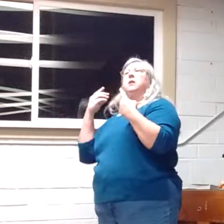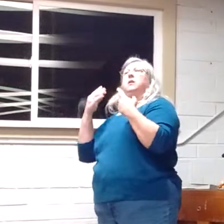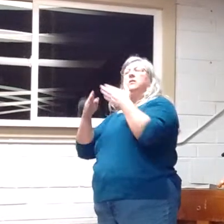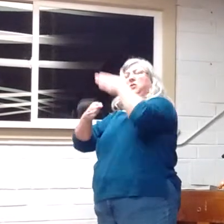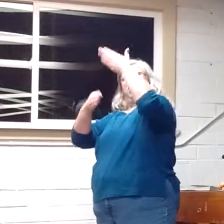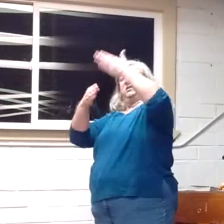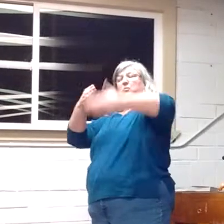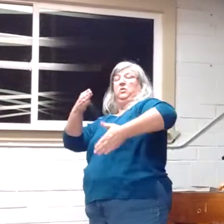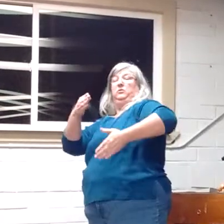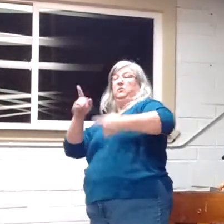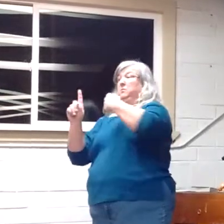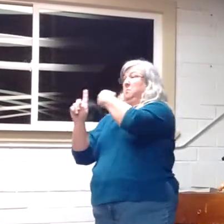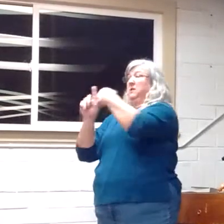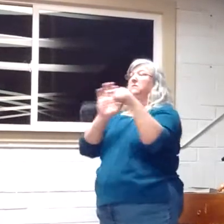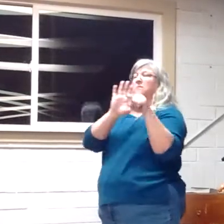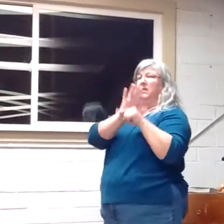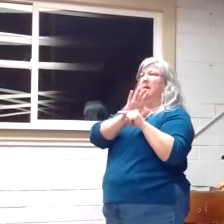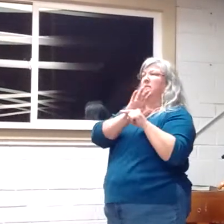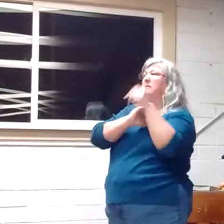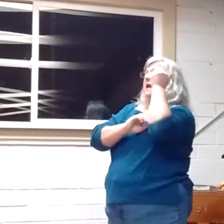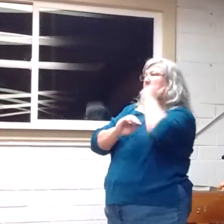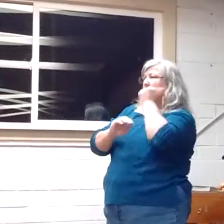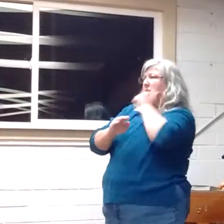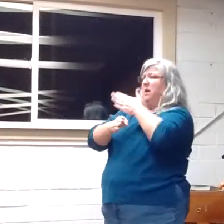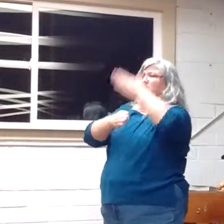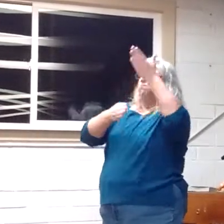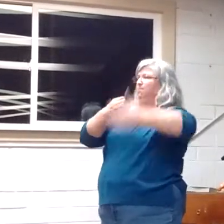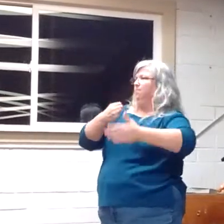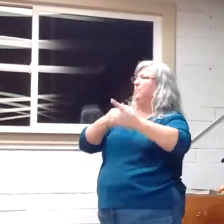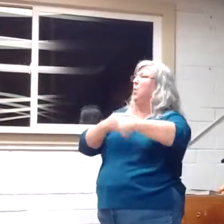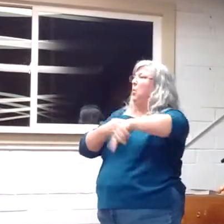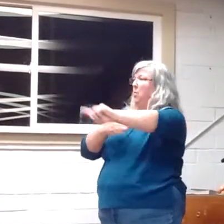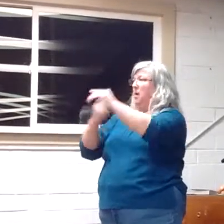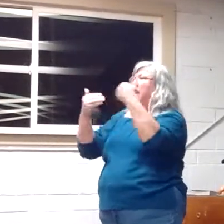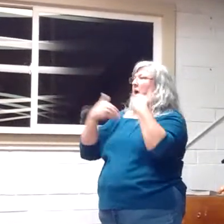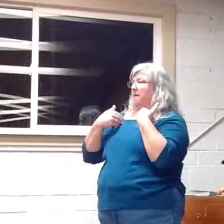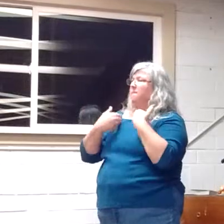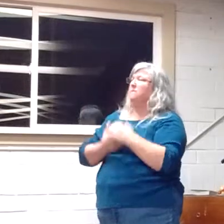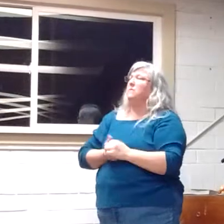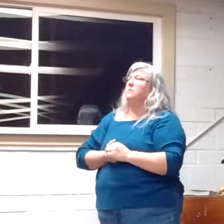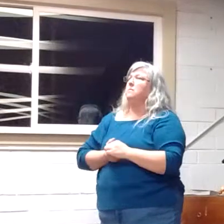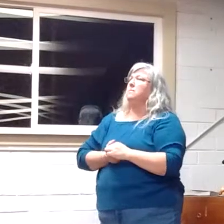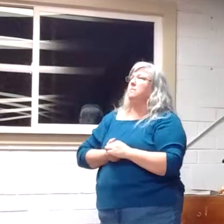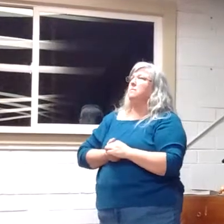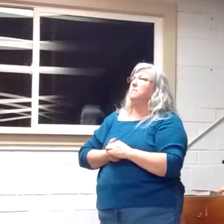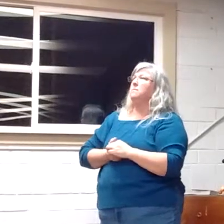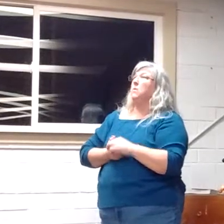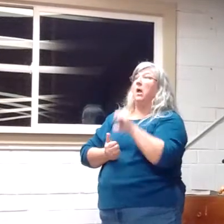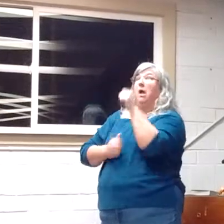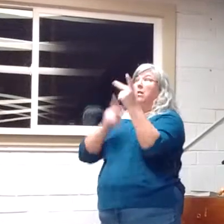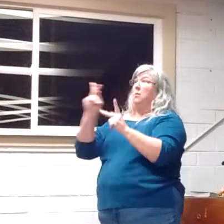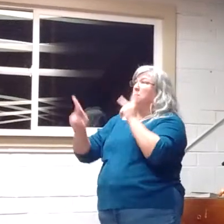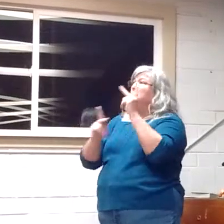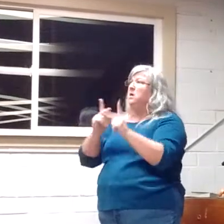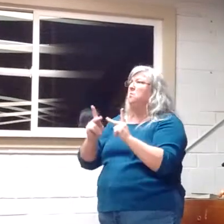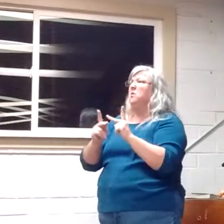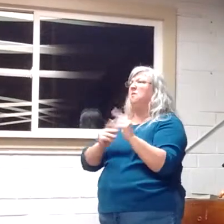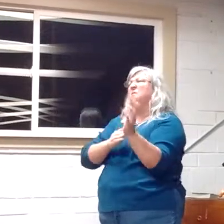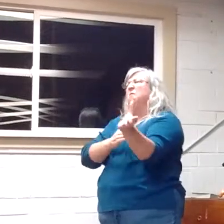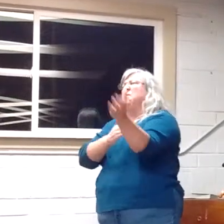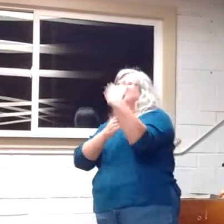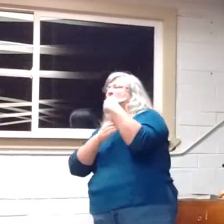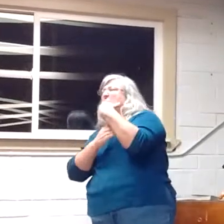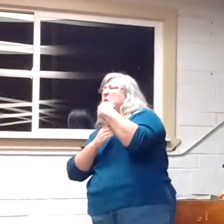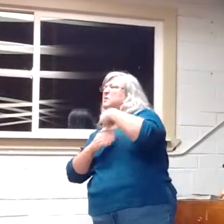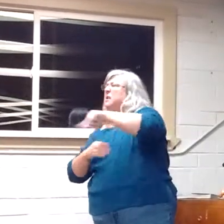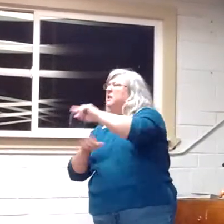bad, result each day by the choices we make. No one forces us to do things we don't want to,